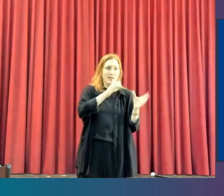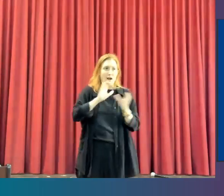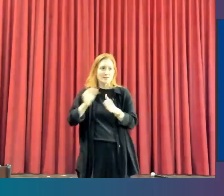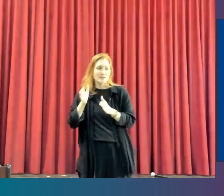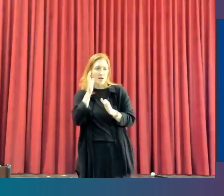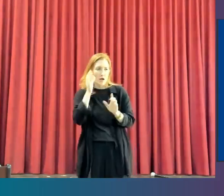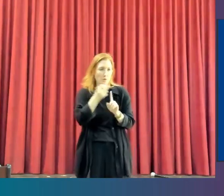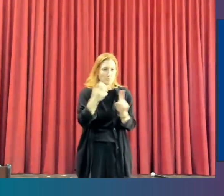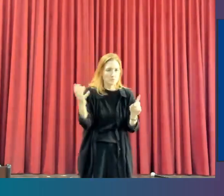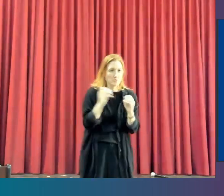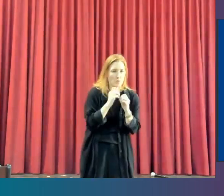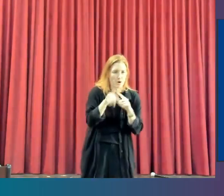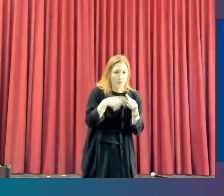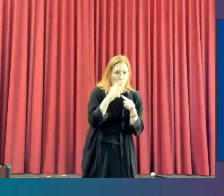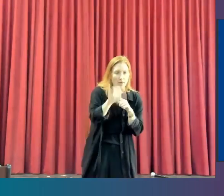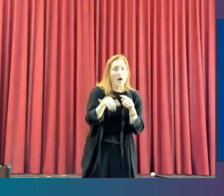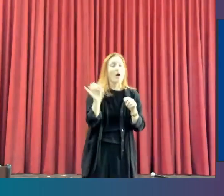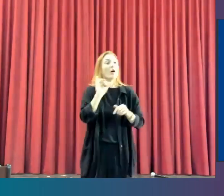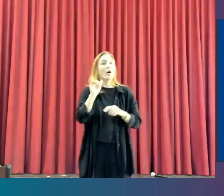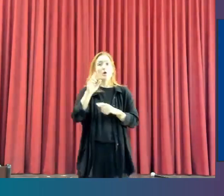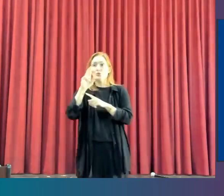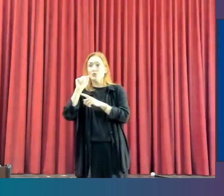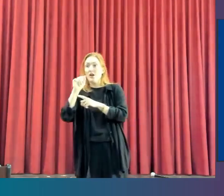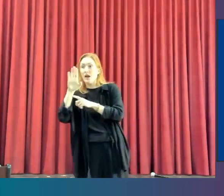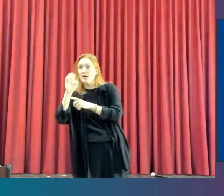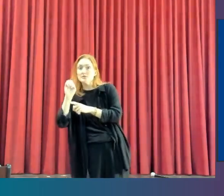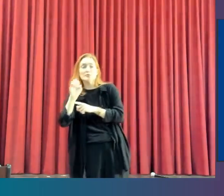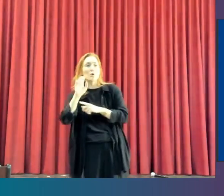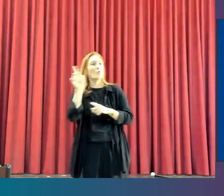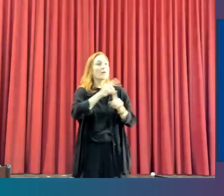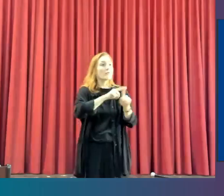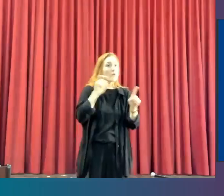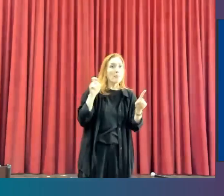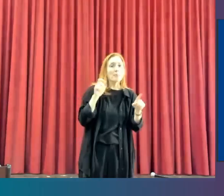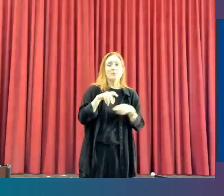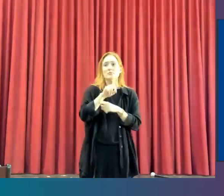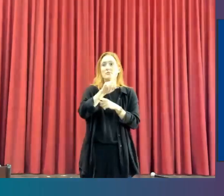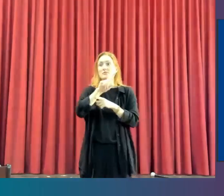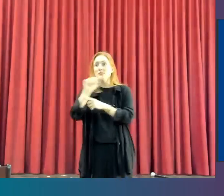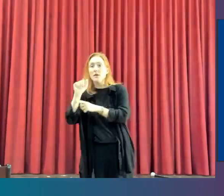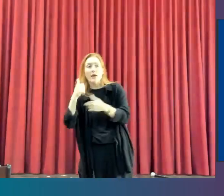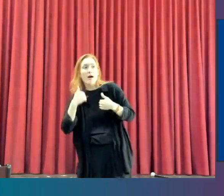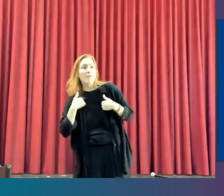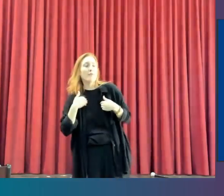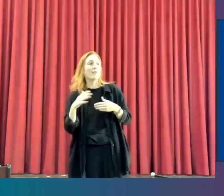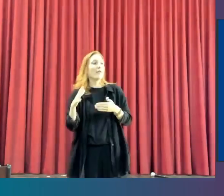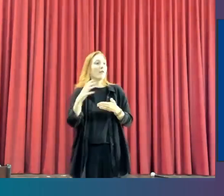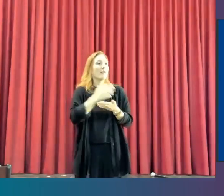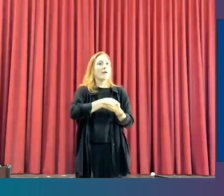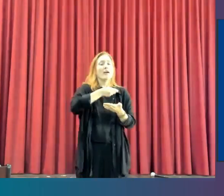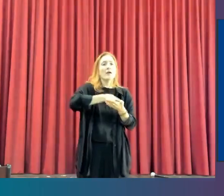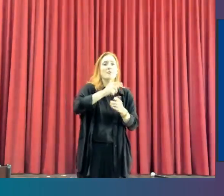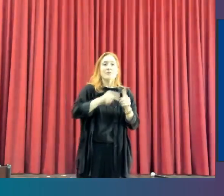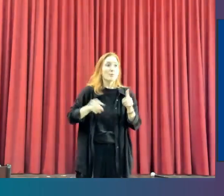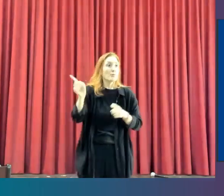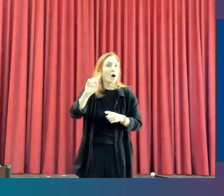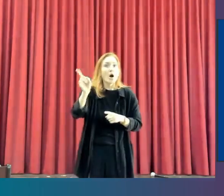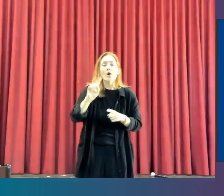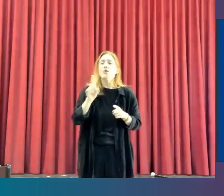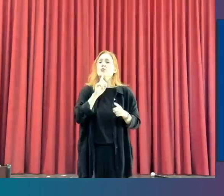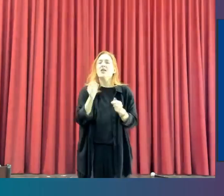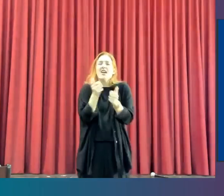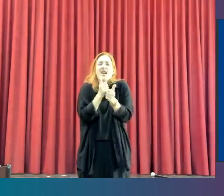about today, like race, national origin, disability, source of income, and really any